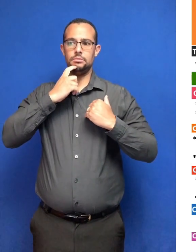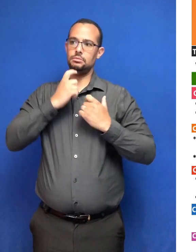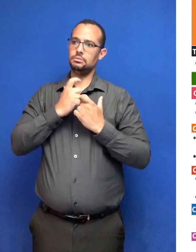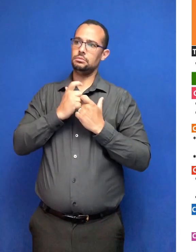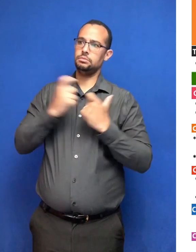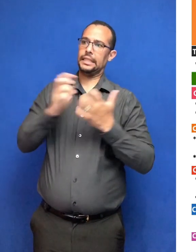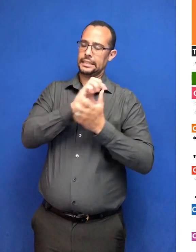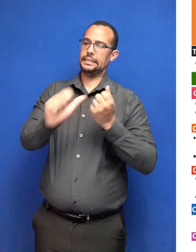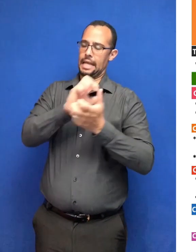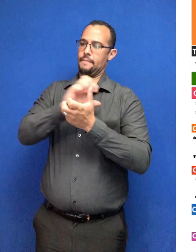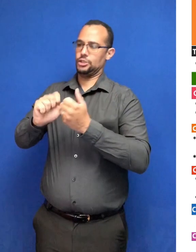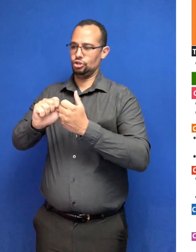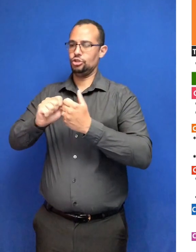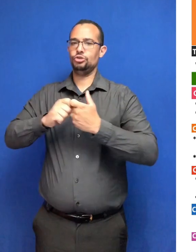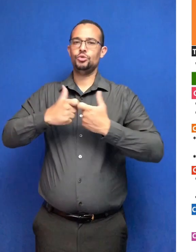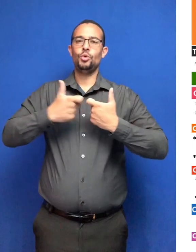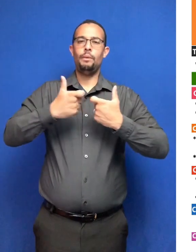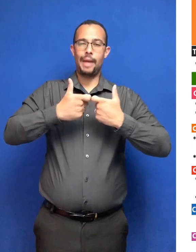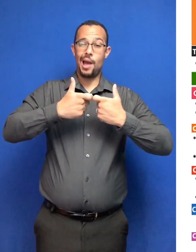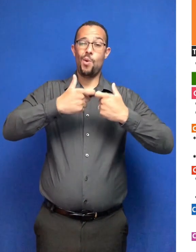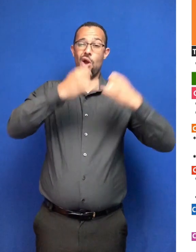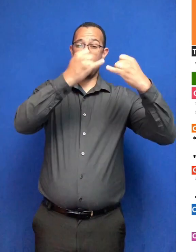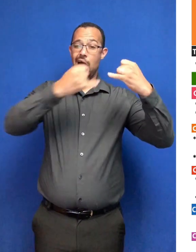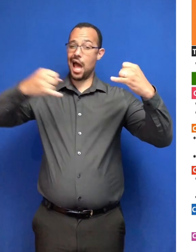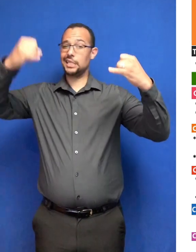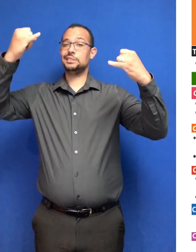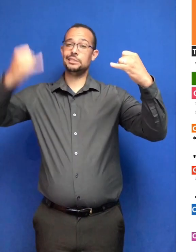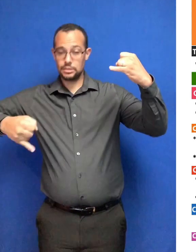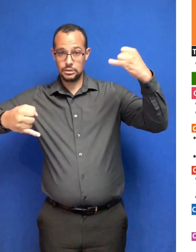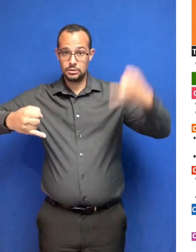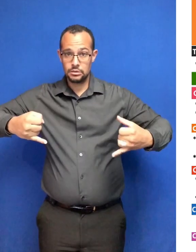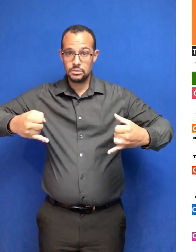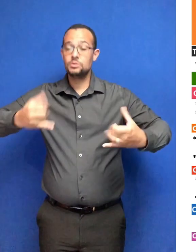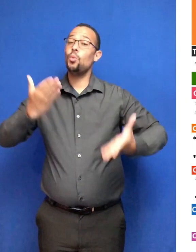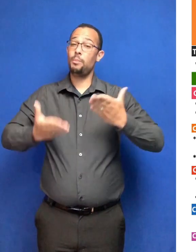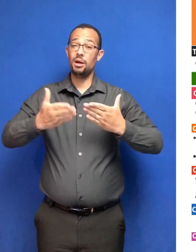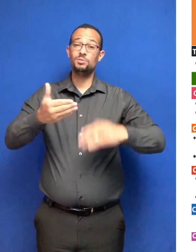and the power outages could be for several days.